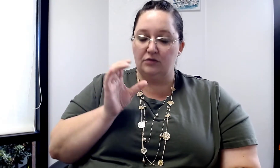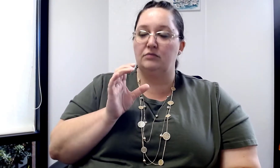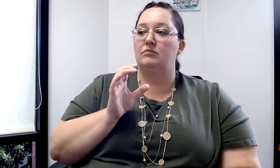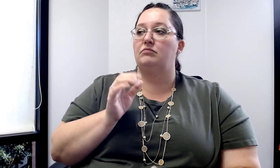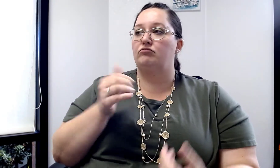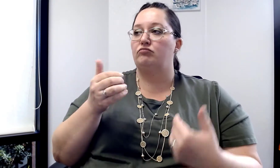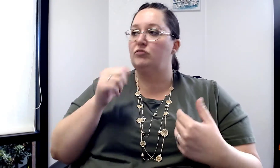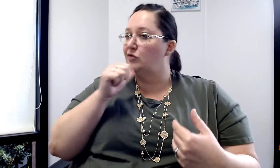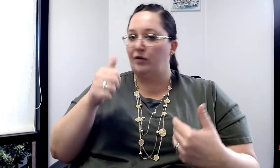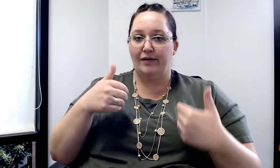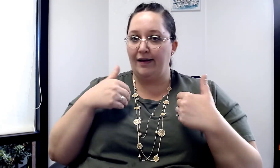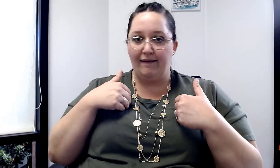This is any beverage.